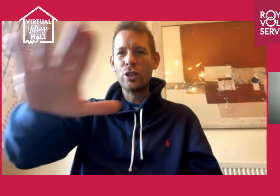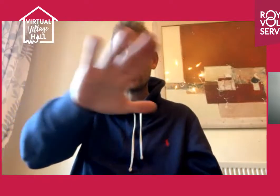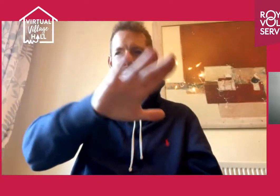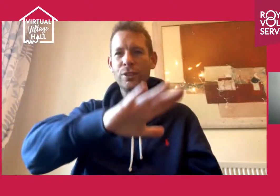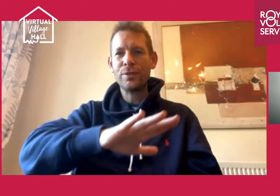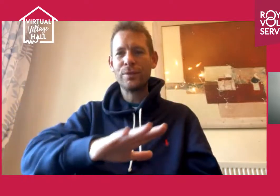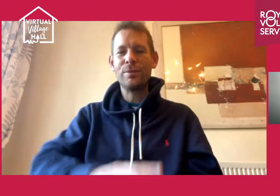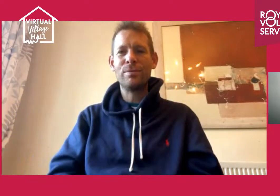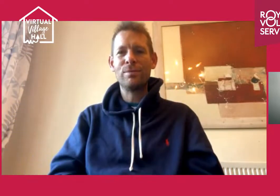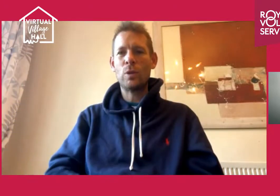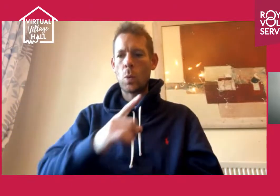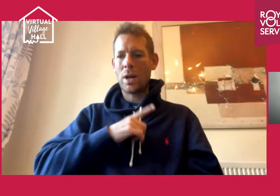Desert.